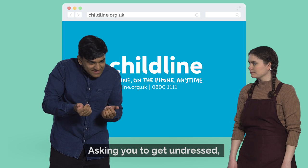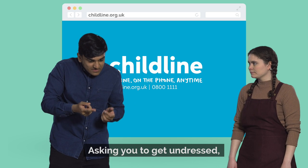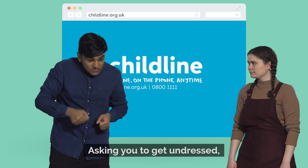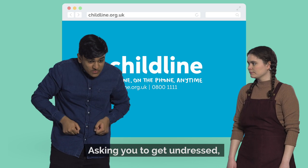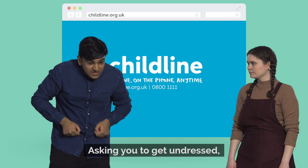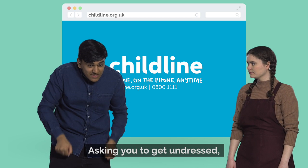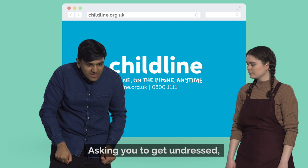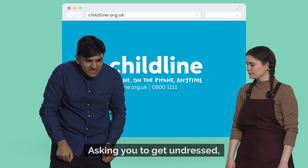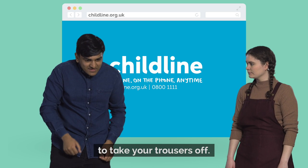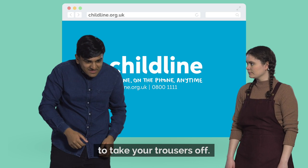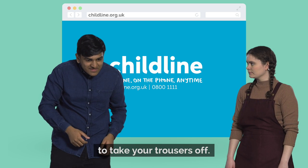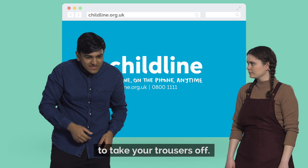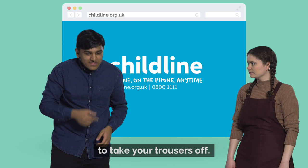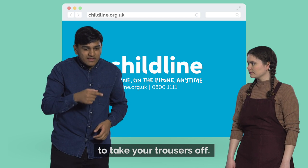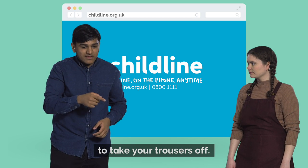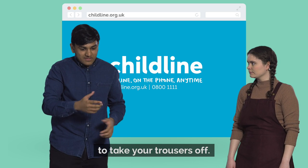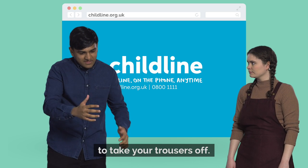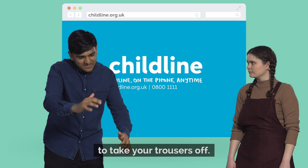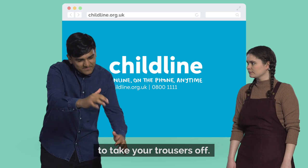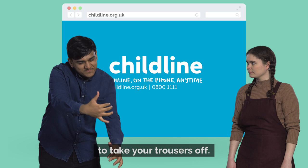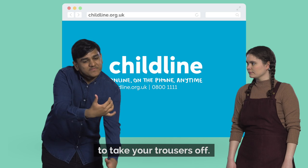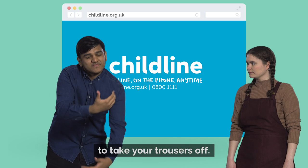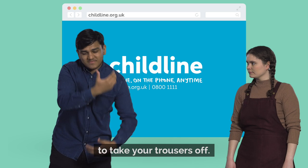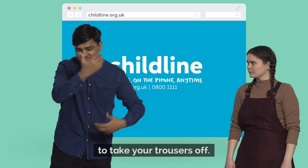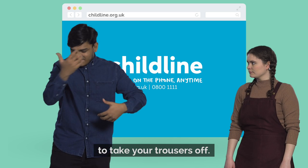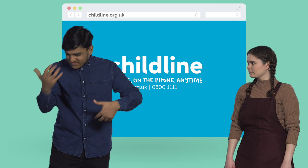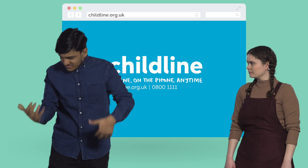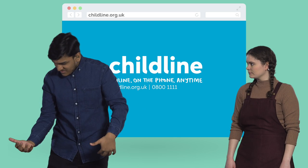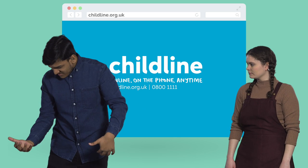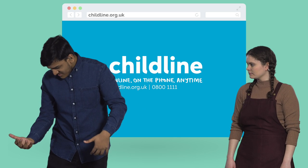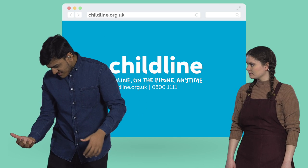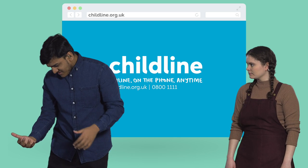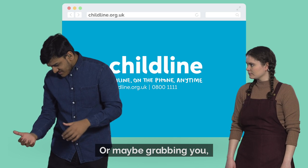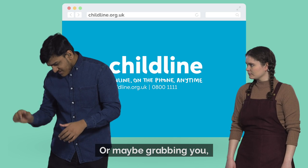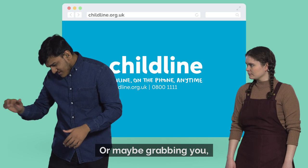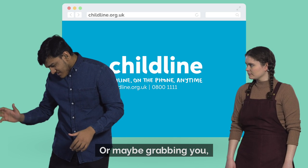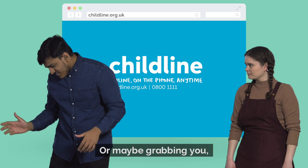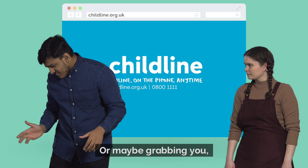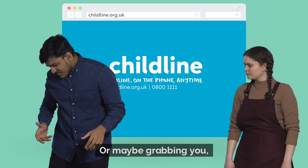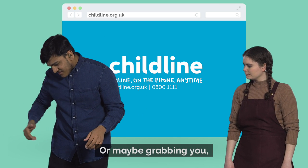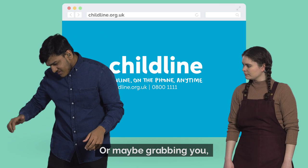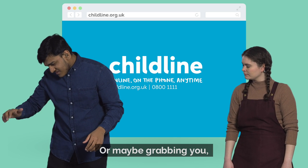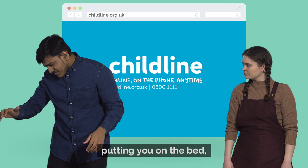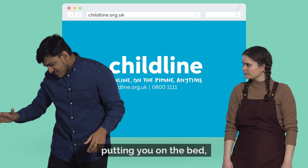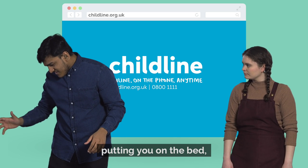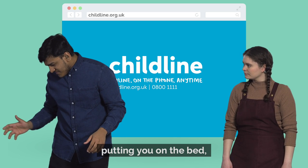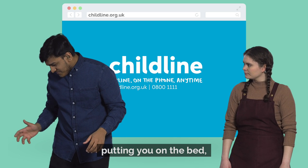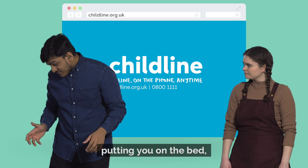Asking you to get undressed, to take your trousers off. Or maybe grabbing you, putting you on the bed,